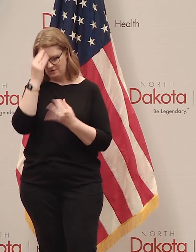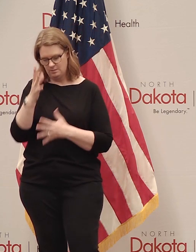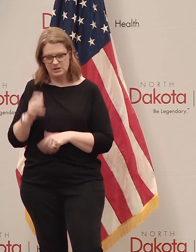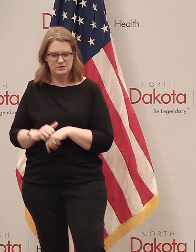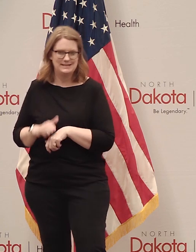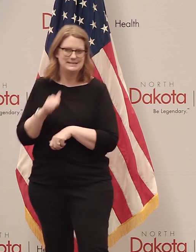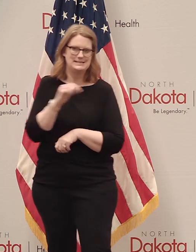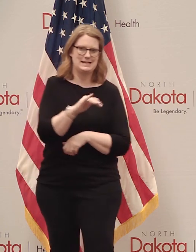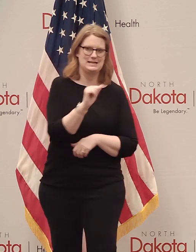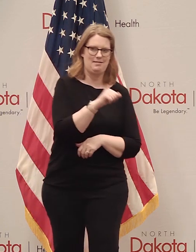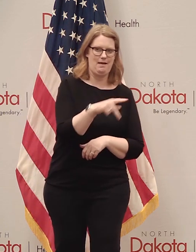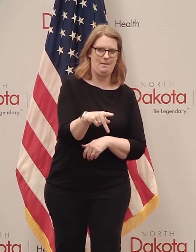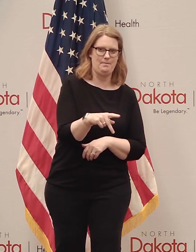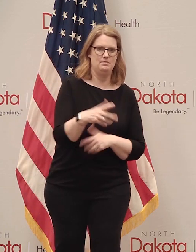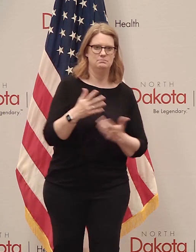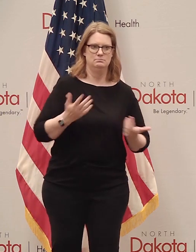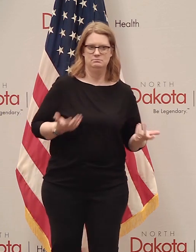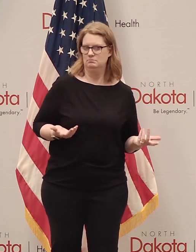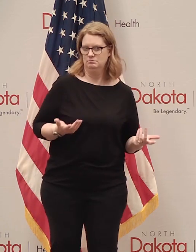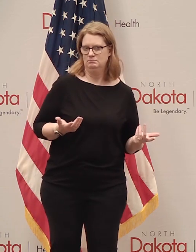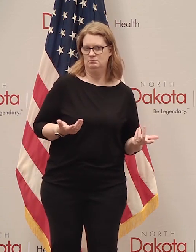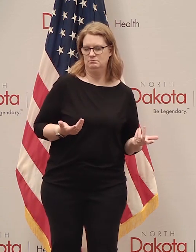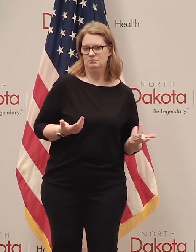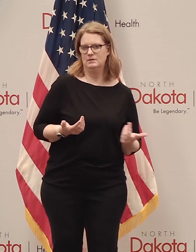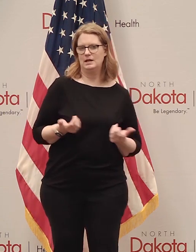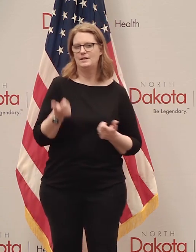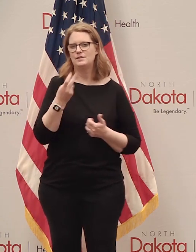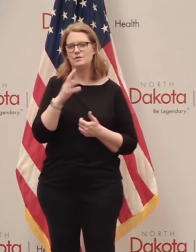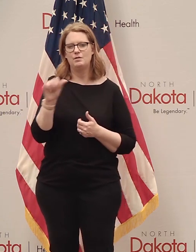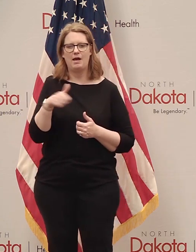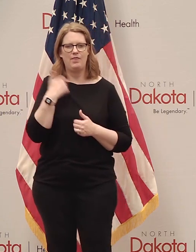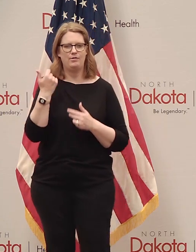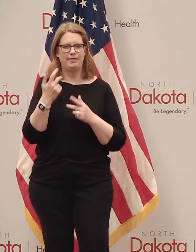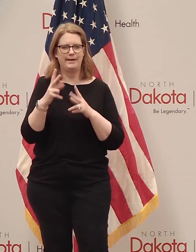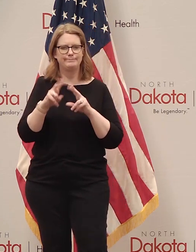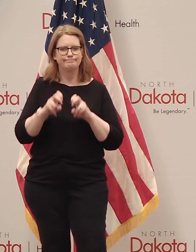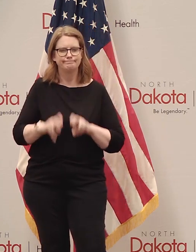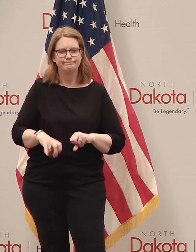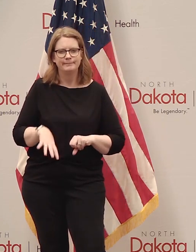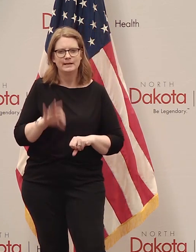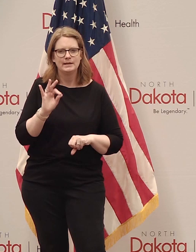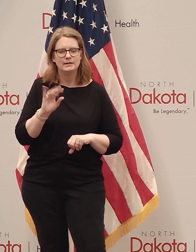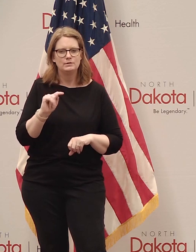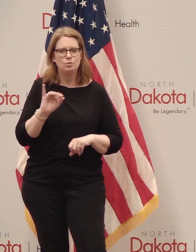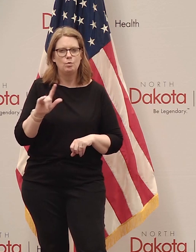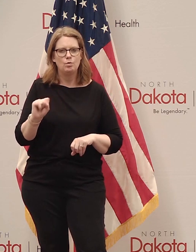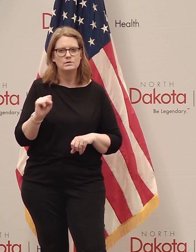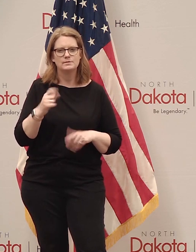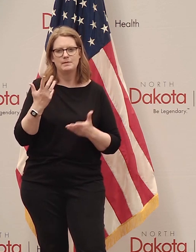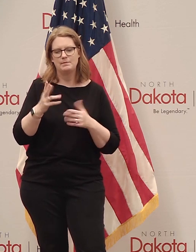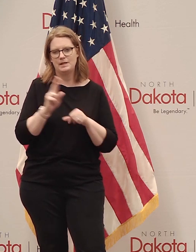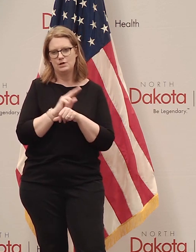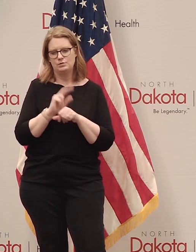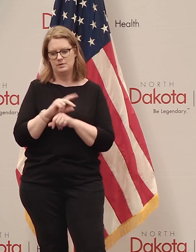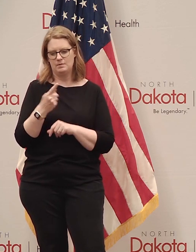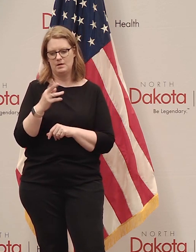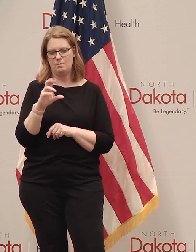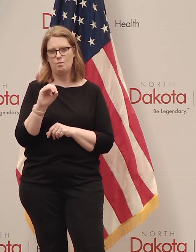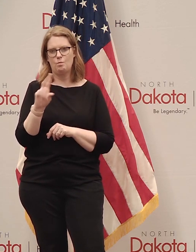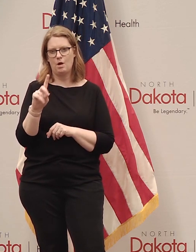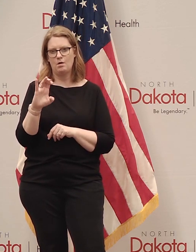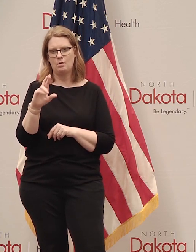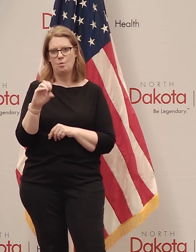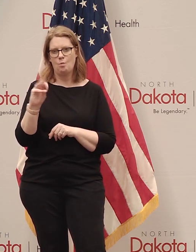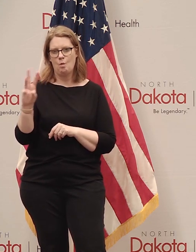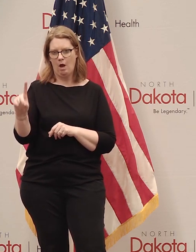was also a couple other diagnostic tools that were being used by ProudCrowd,